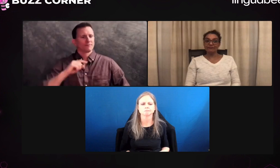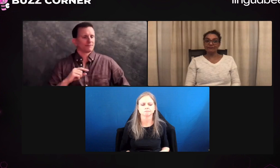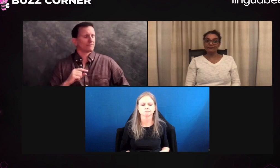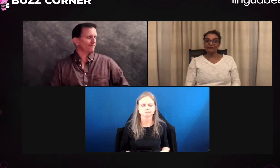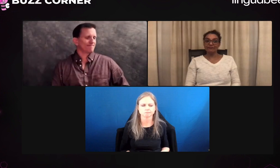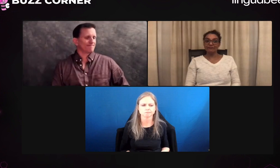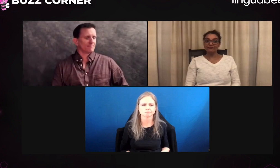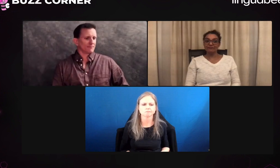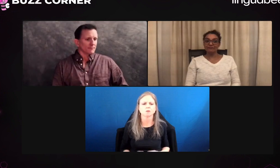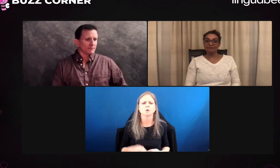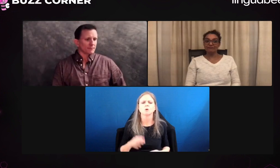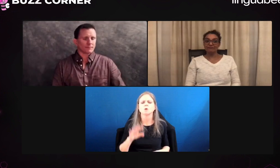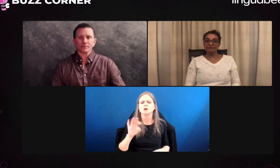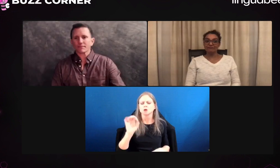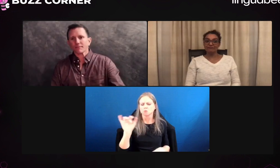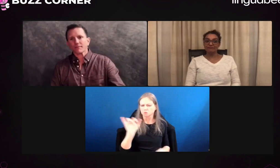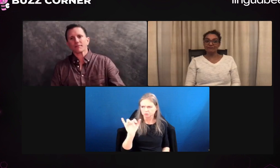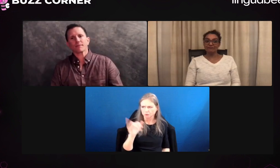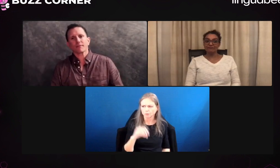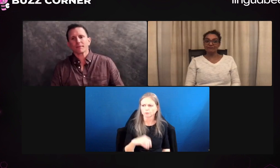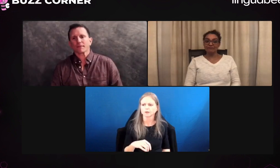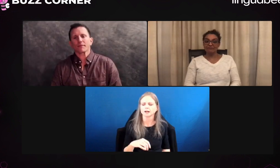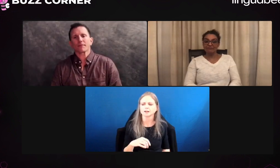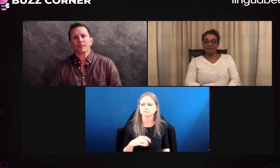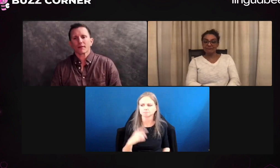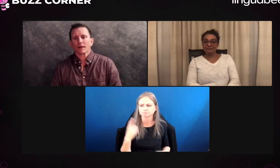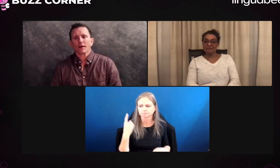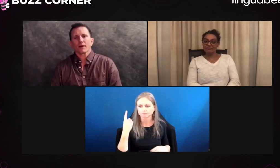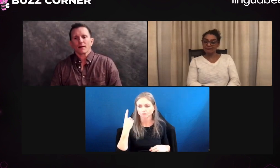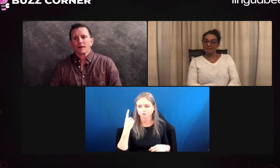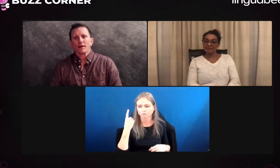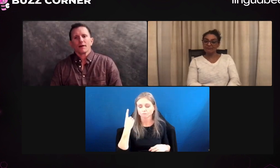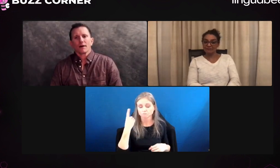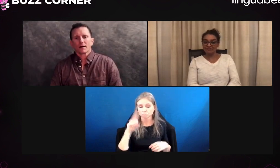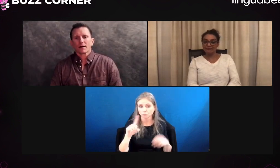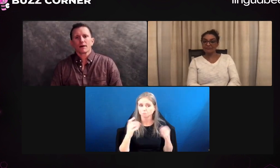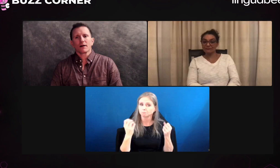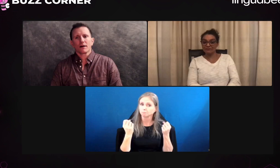that I spent in to this interaction. And that's always been frustrating for me.